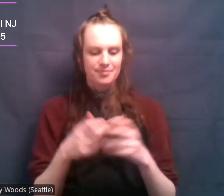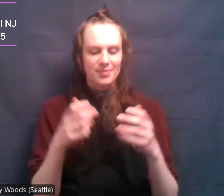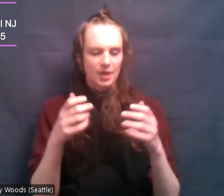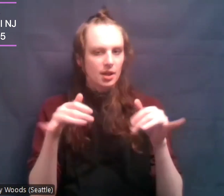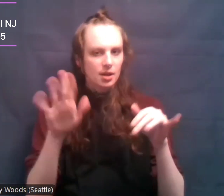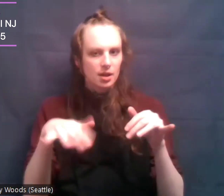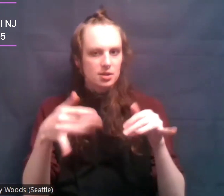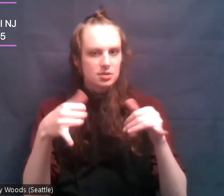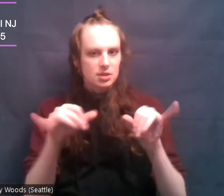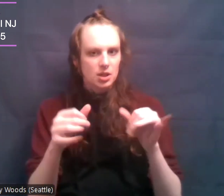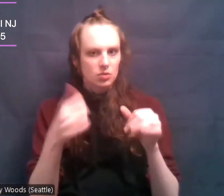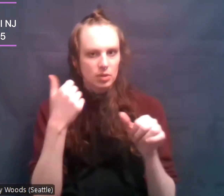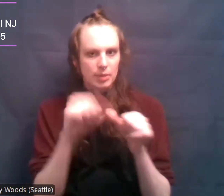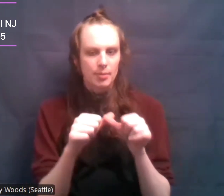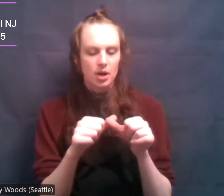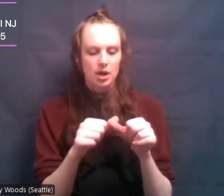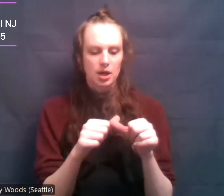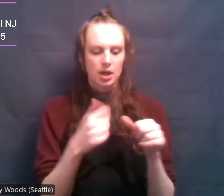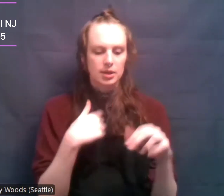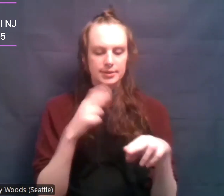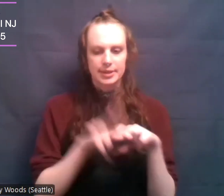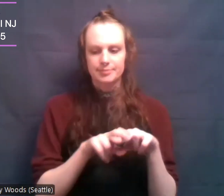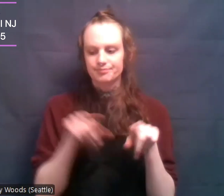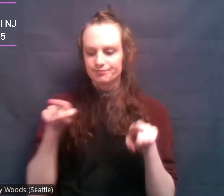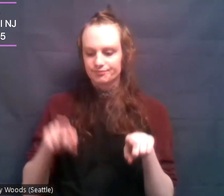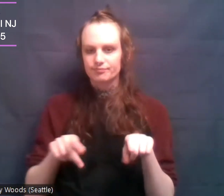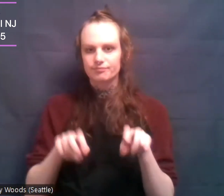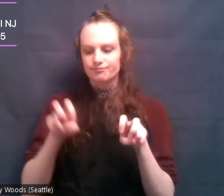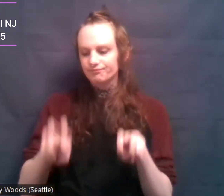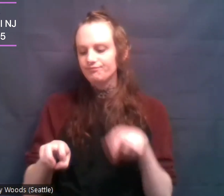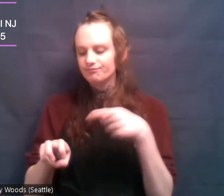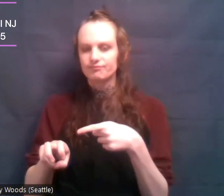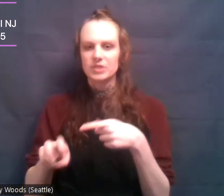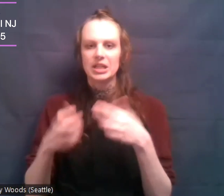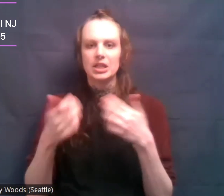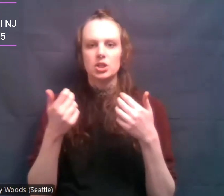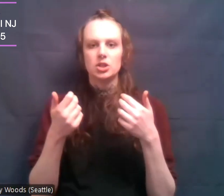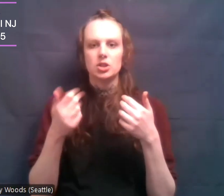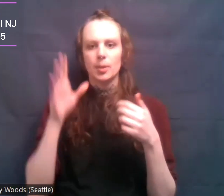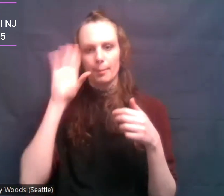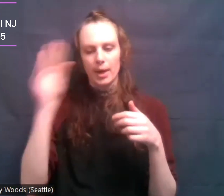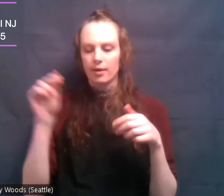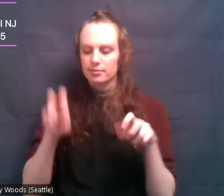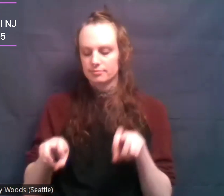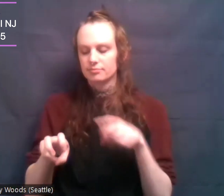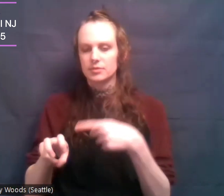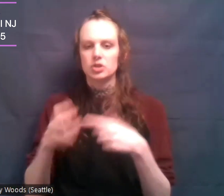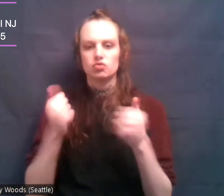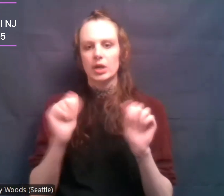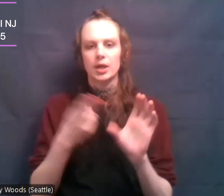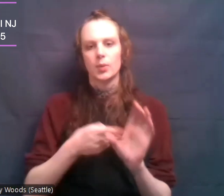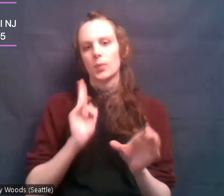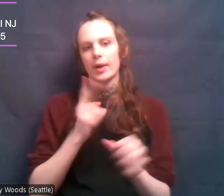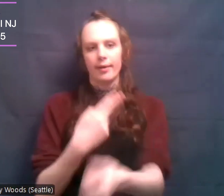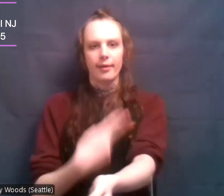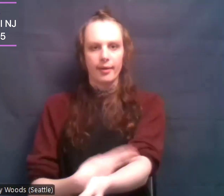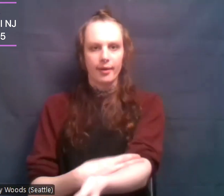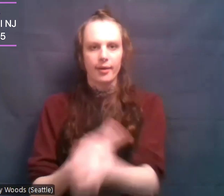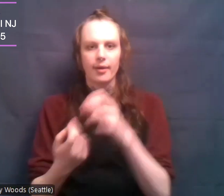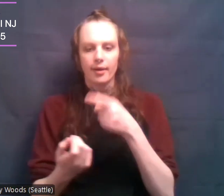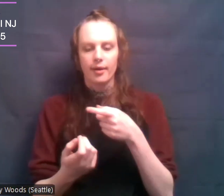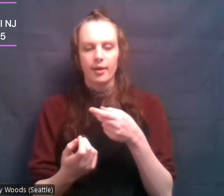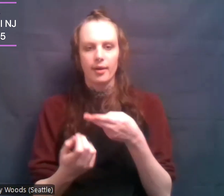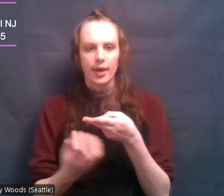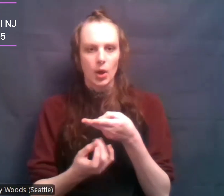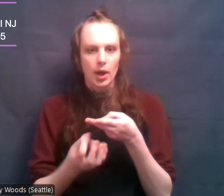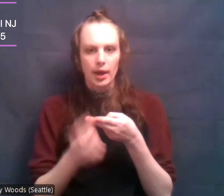guy kicking heroin next to me, and he's withdrawing bad, and he just goes, he's just looking at me, and like, what are you doing